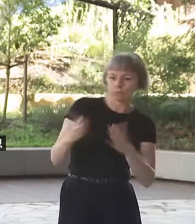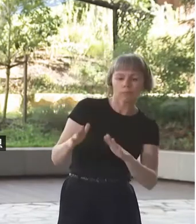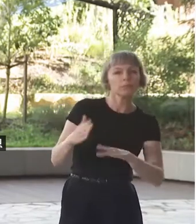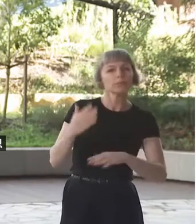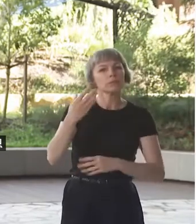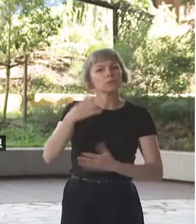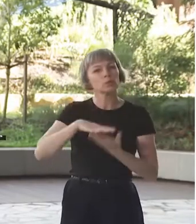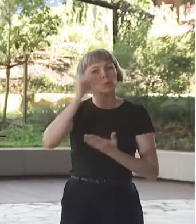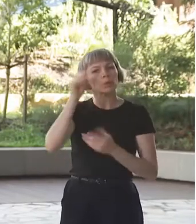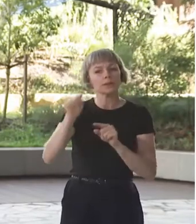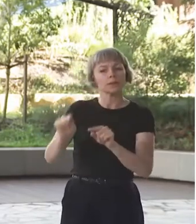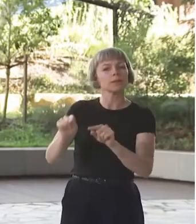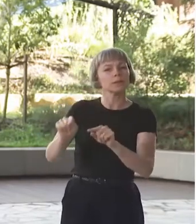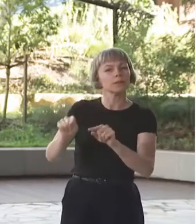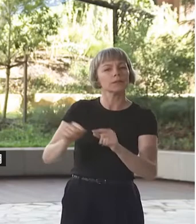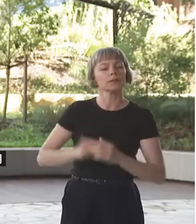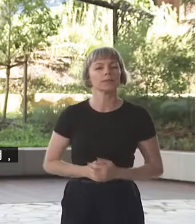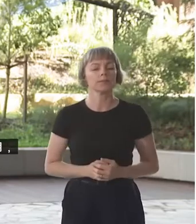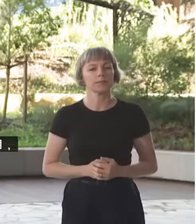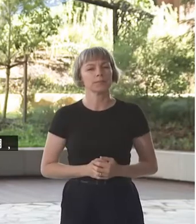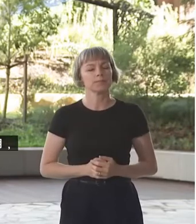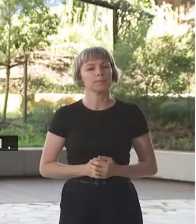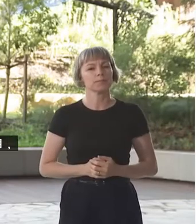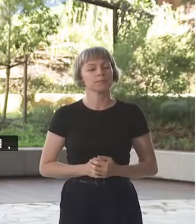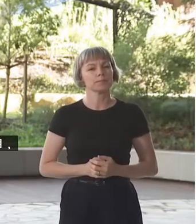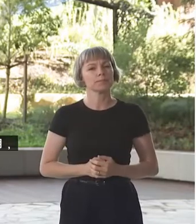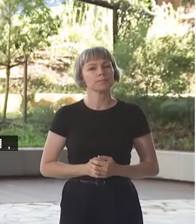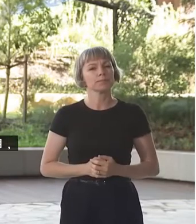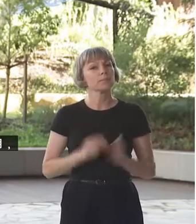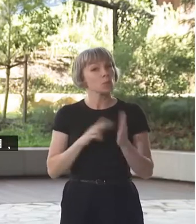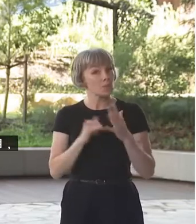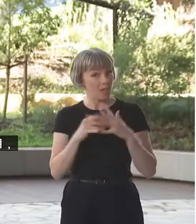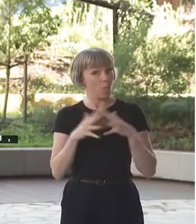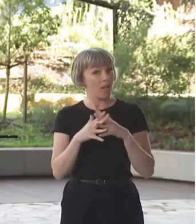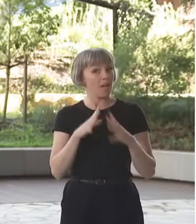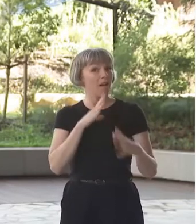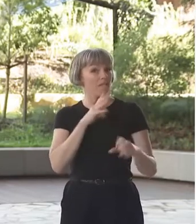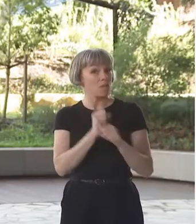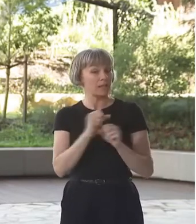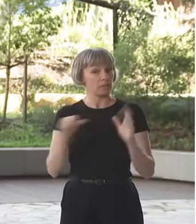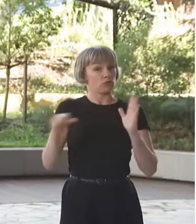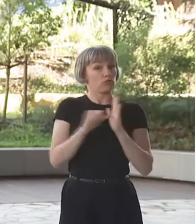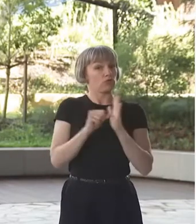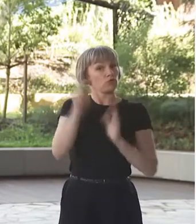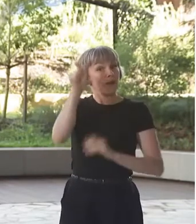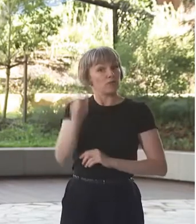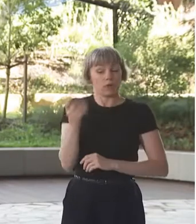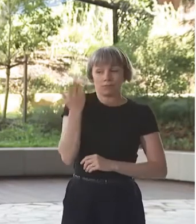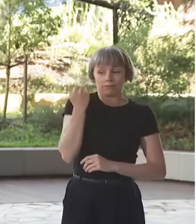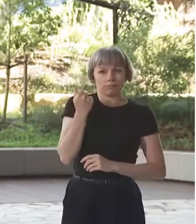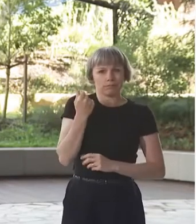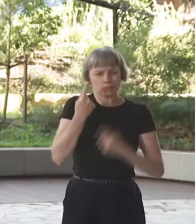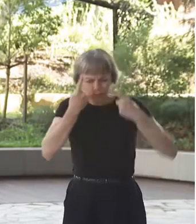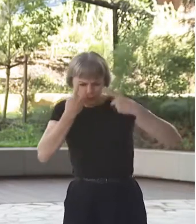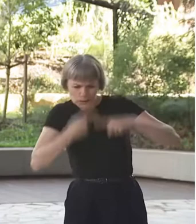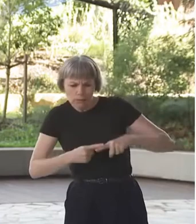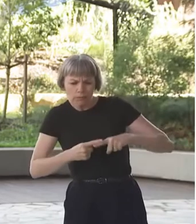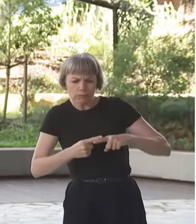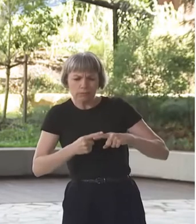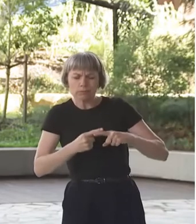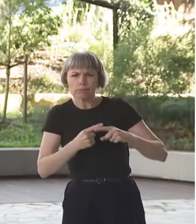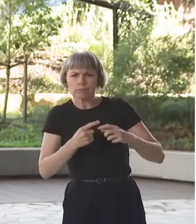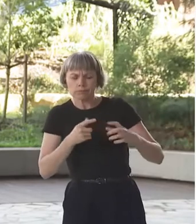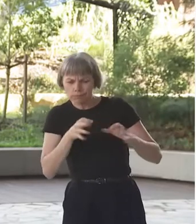modelling yesterday from the Commonwealth Treasury indicated that we would have, if we did not open schools, we'd have another 5% of the workforce who would not be able to